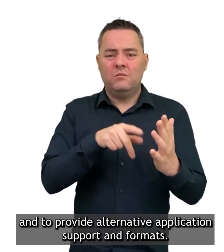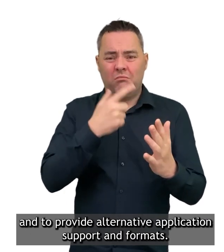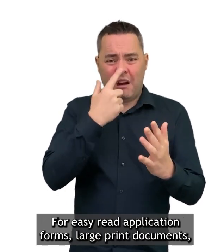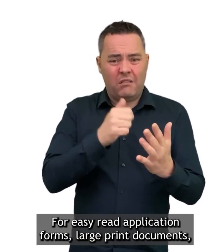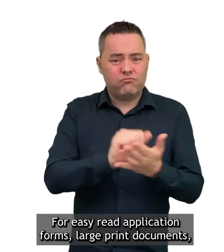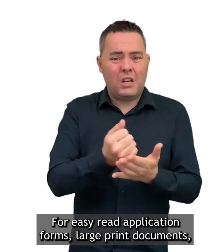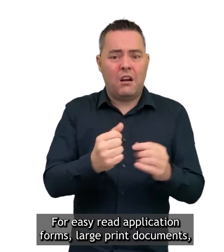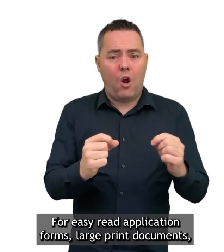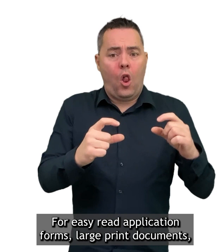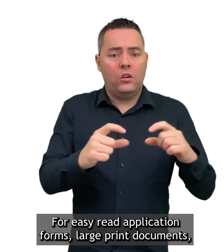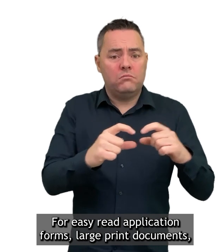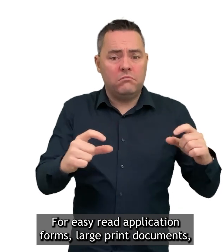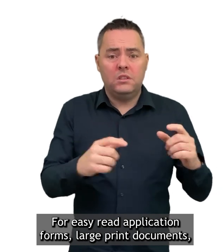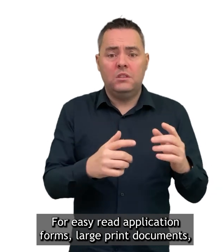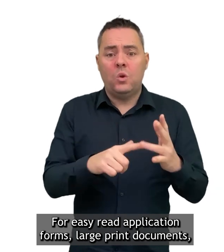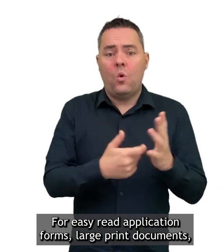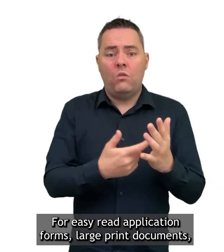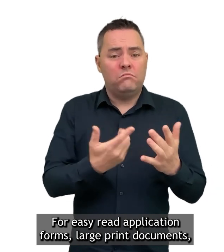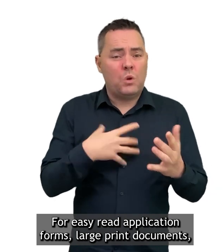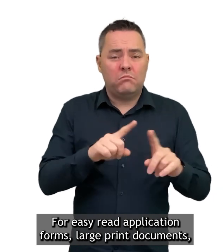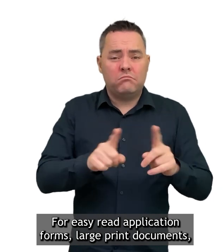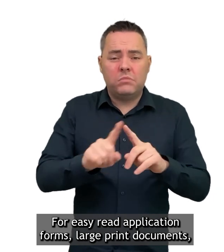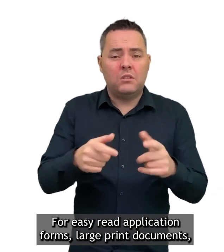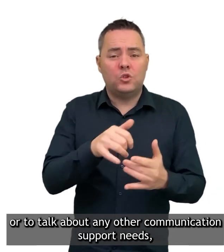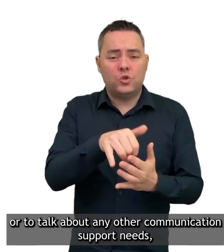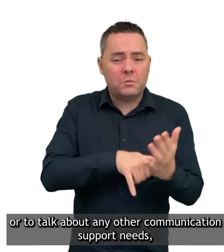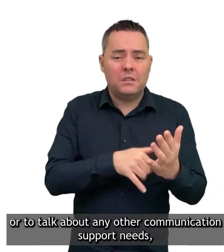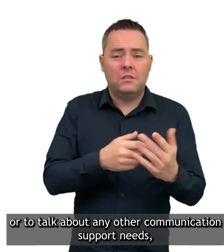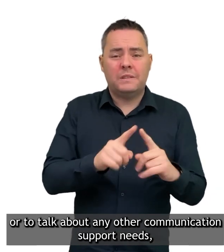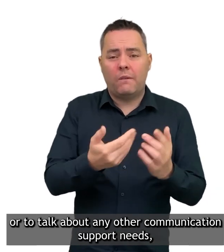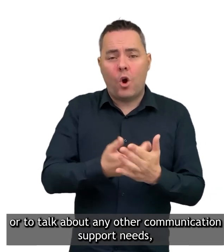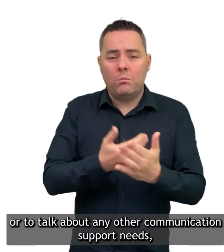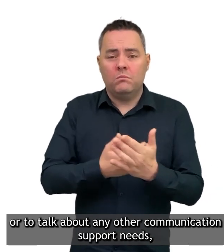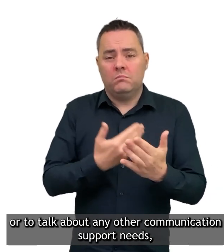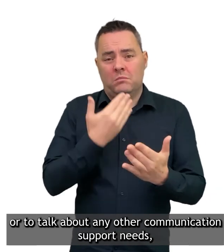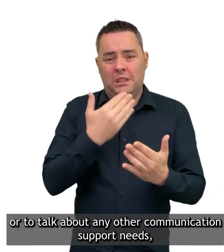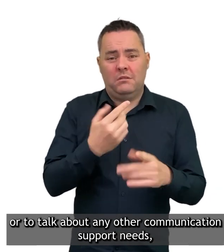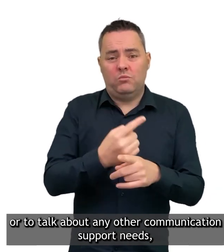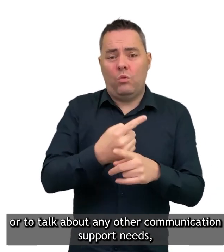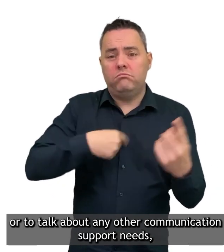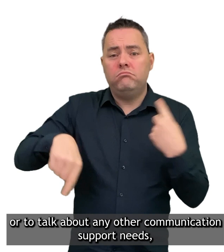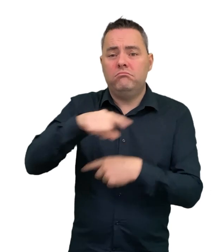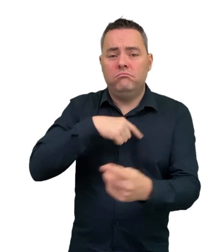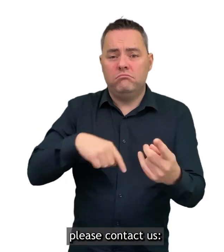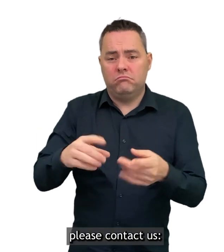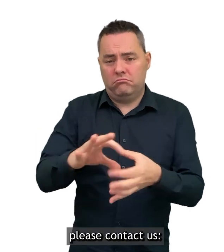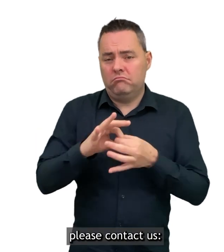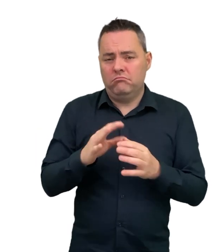For easy read application forms, large print documents, or to talk about any other communication support needs, please contact